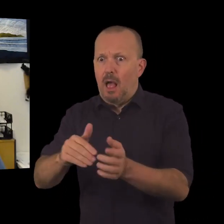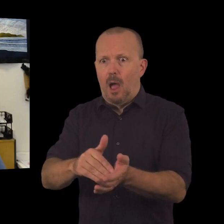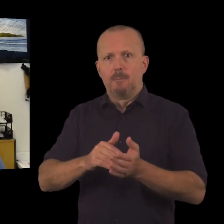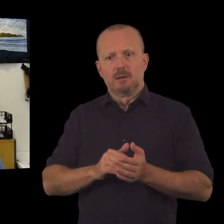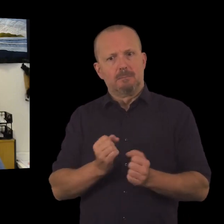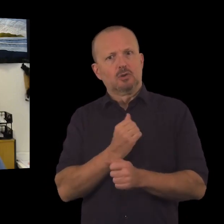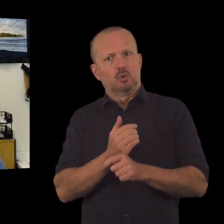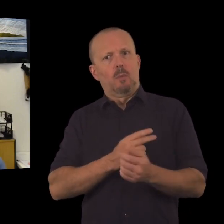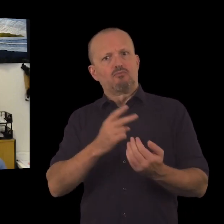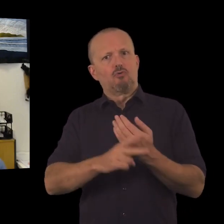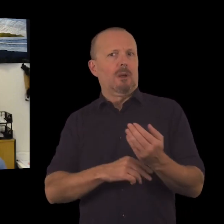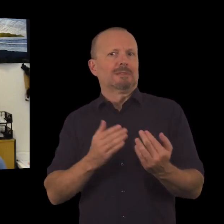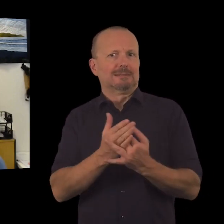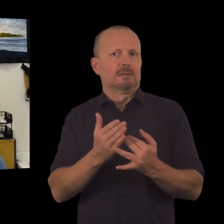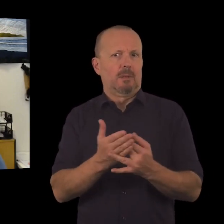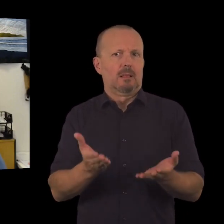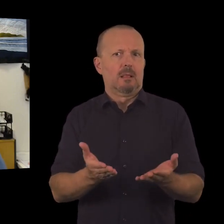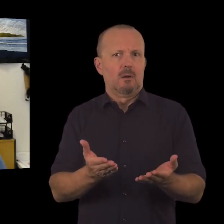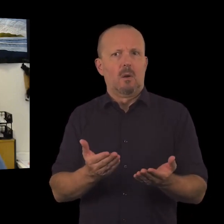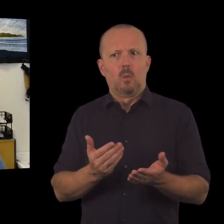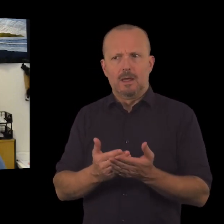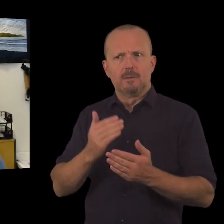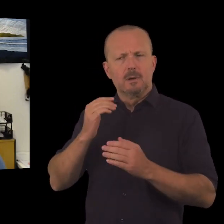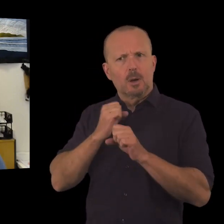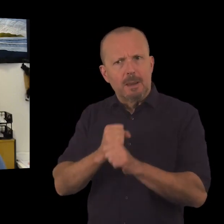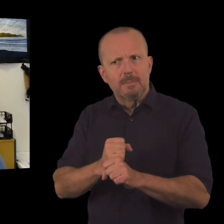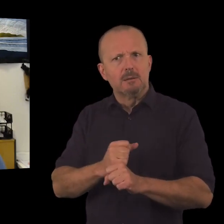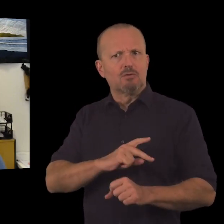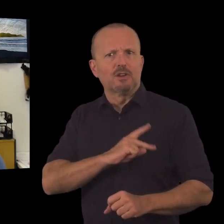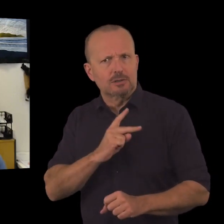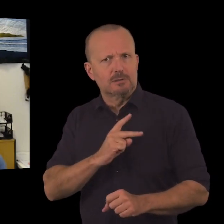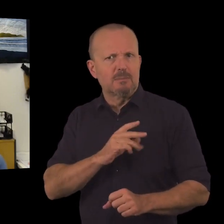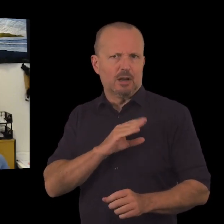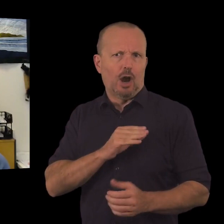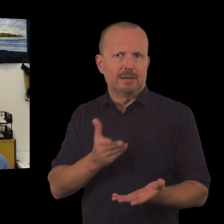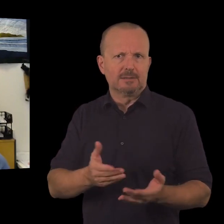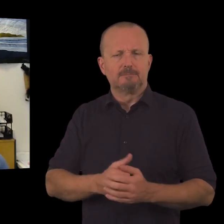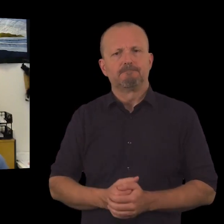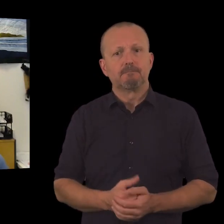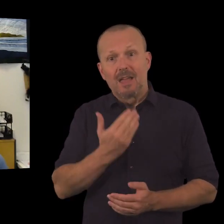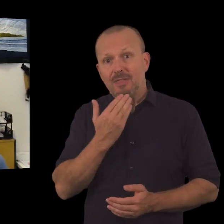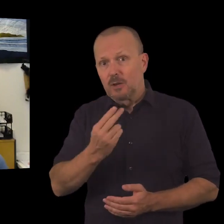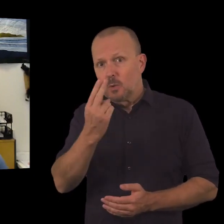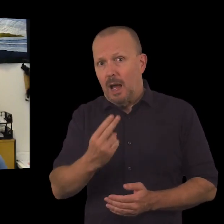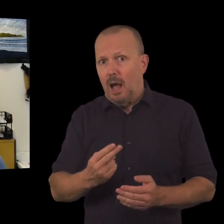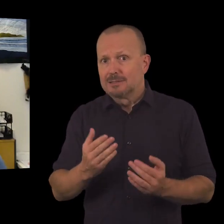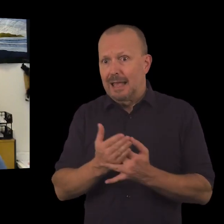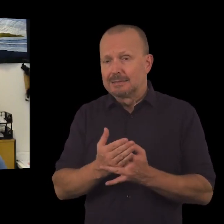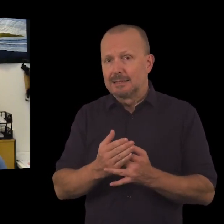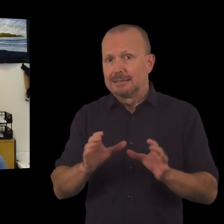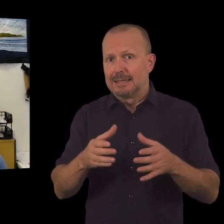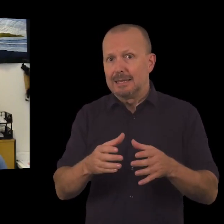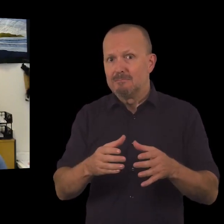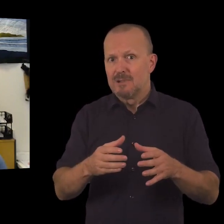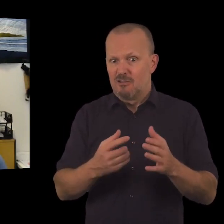program to life with efficiency and great kindness. Thank you again to the Arts Access team, specifically